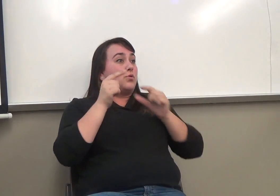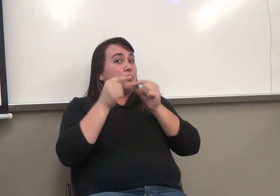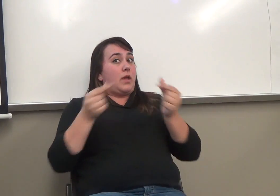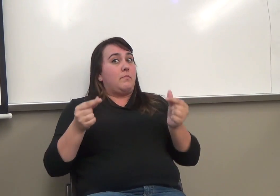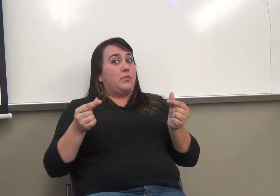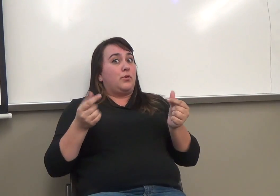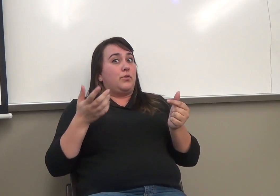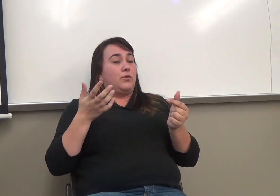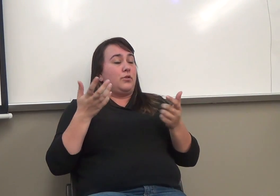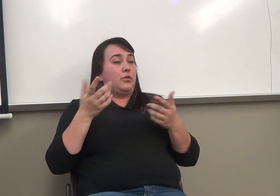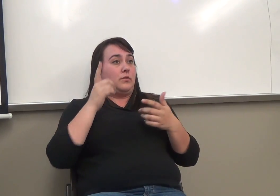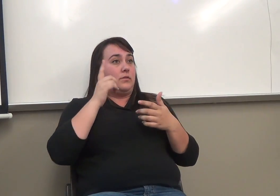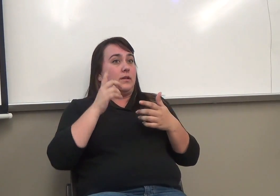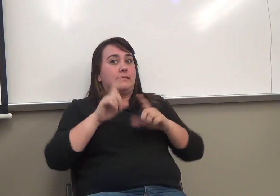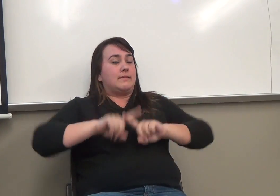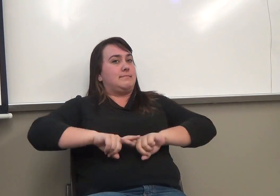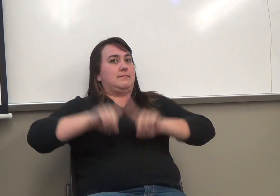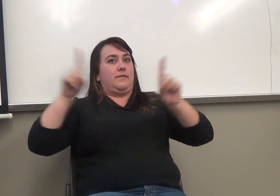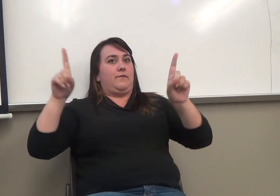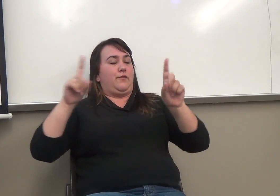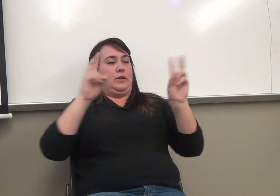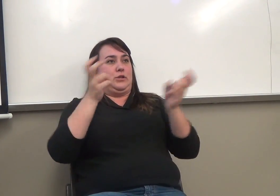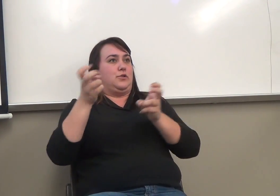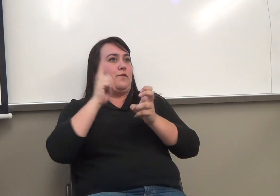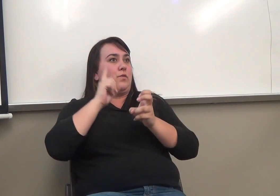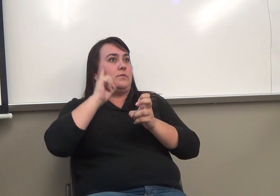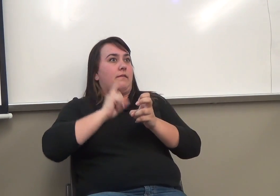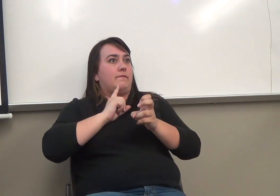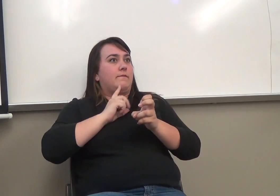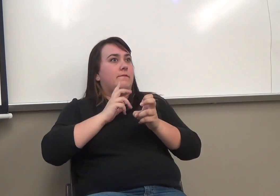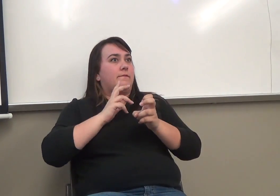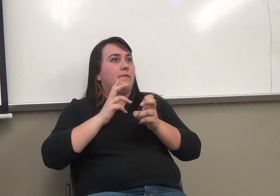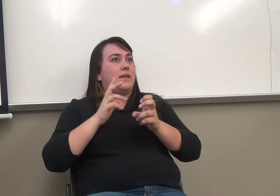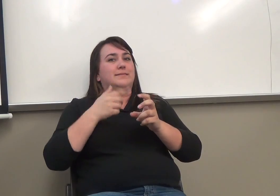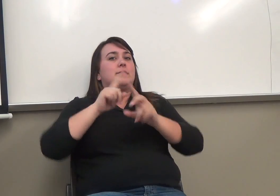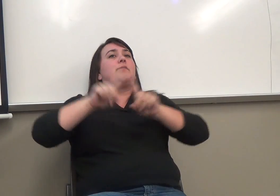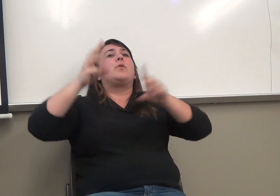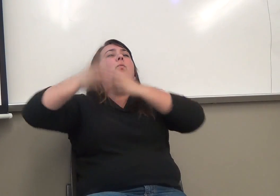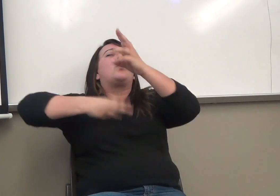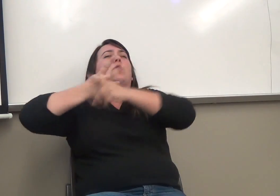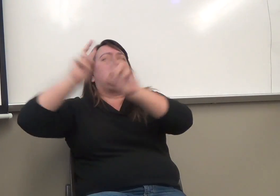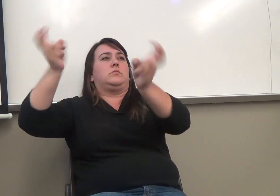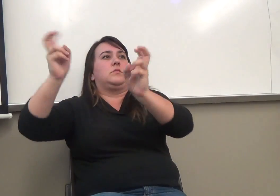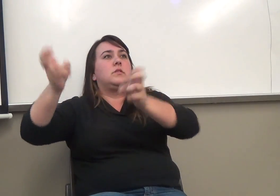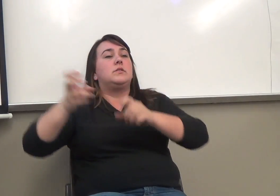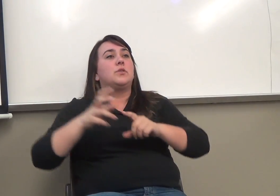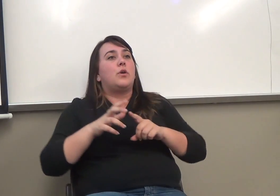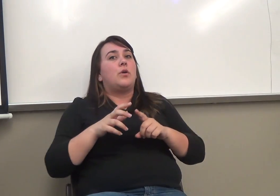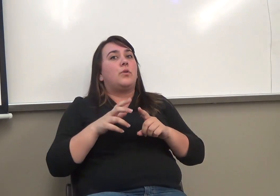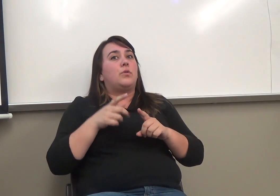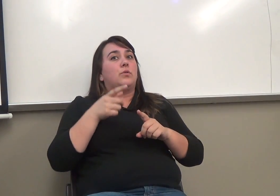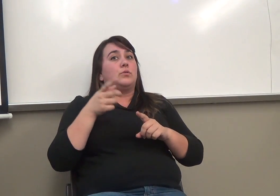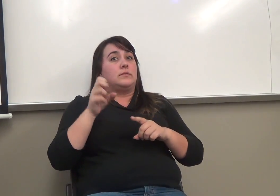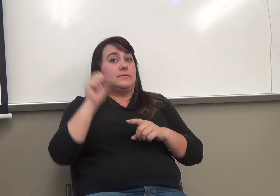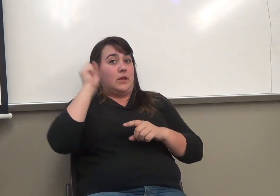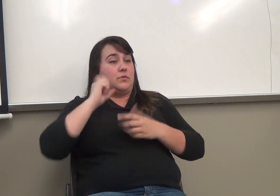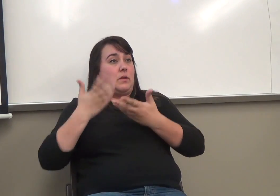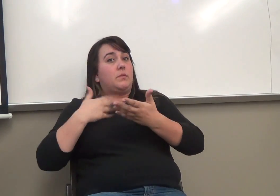is a whole different world. I mean, she is really going to be learning this,